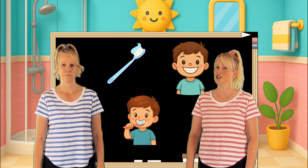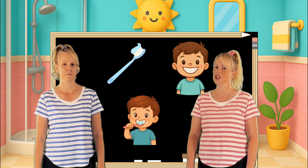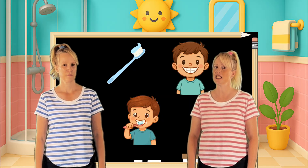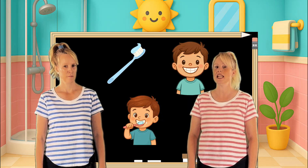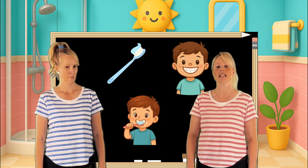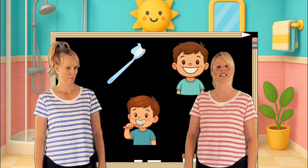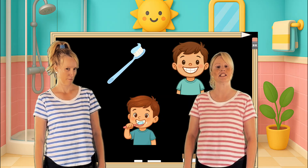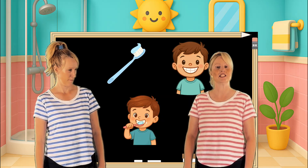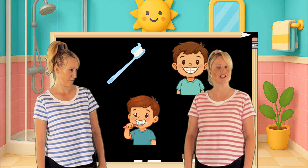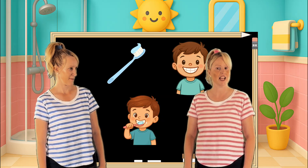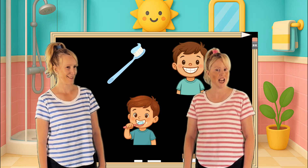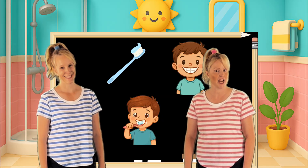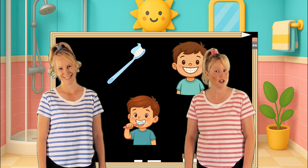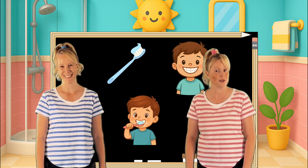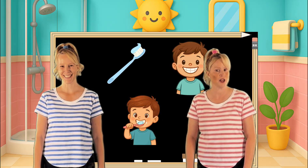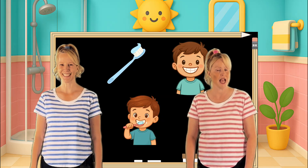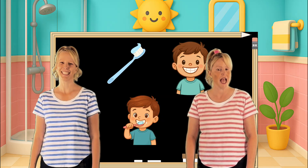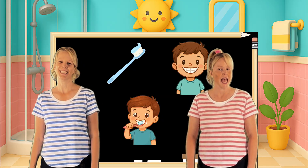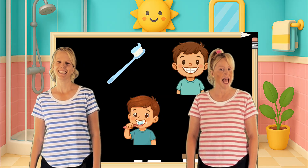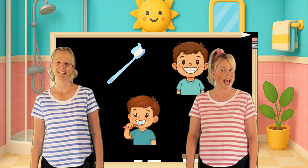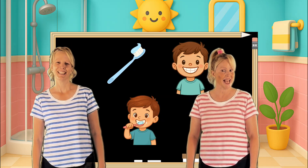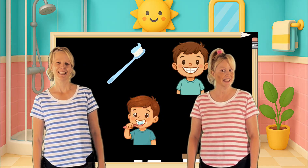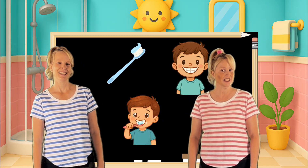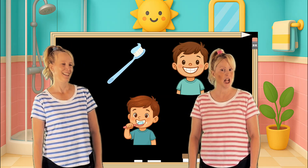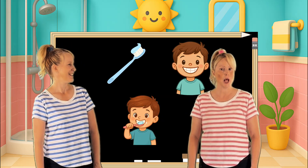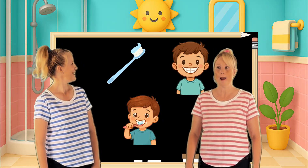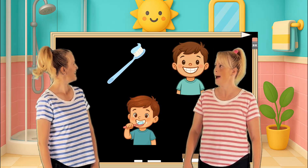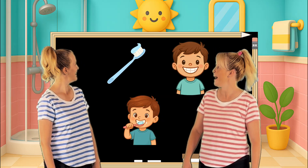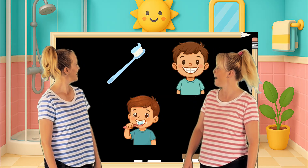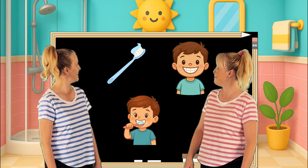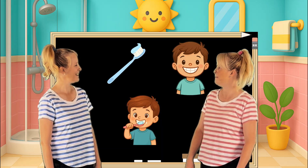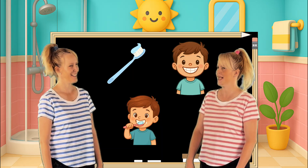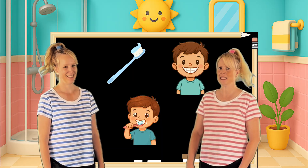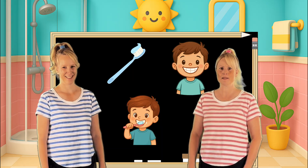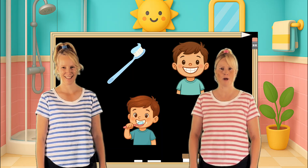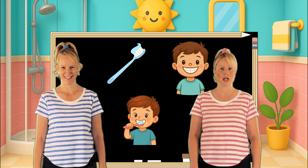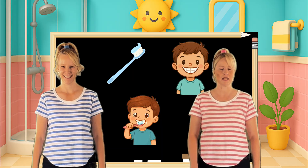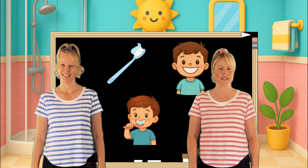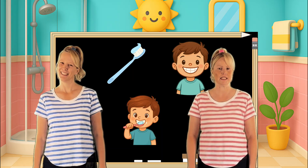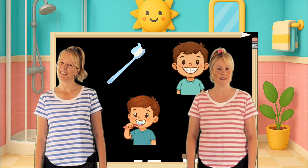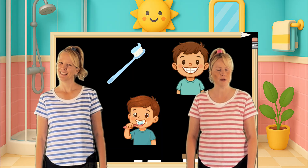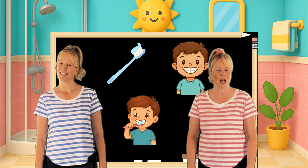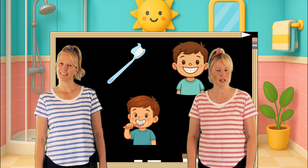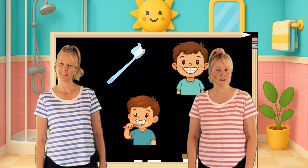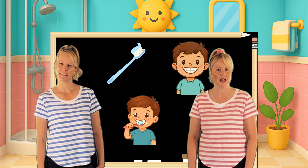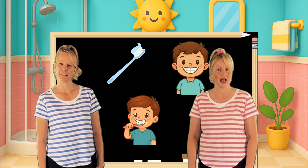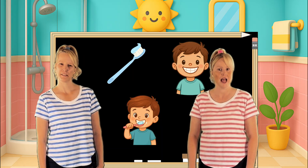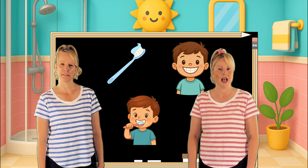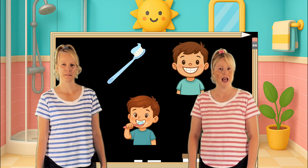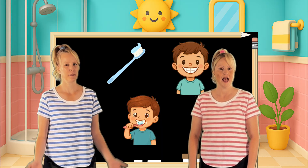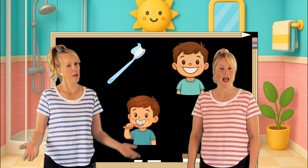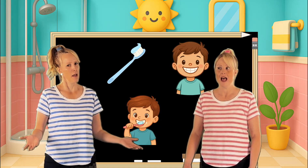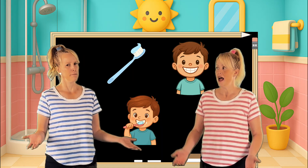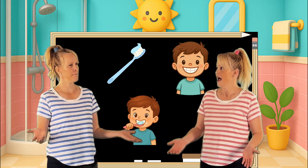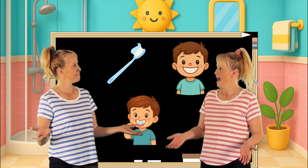brushing his teeth, and a big sparkly smile.